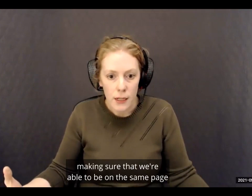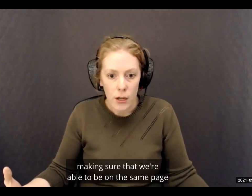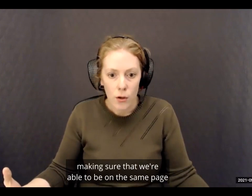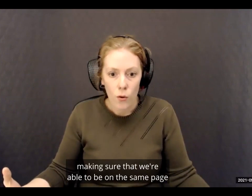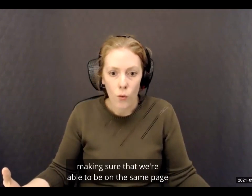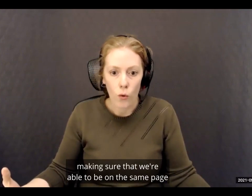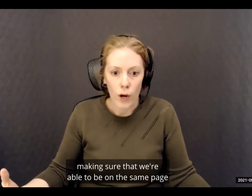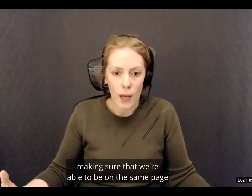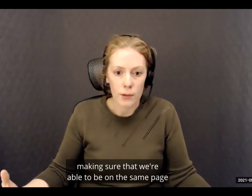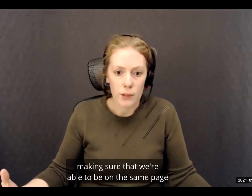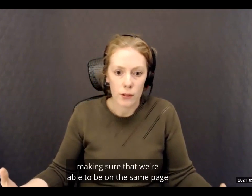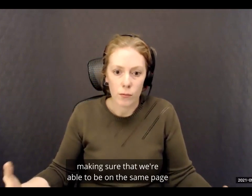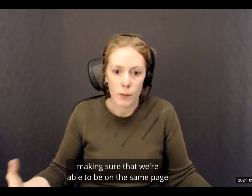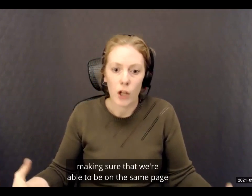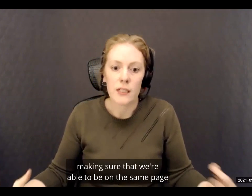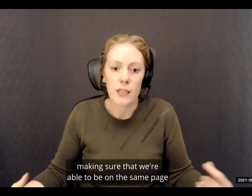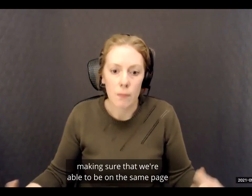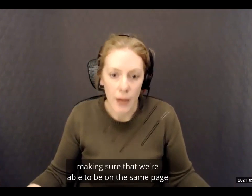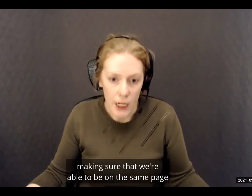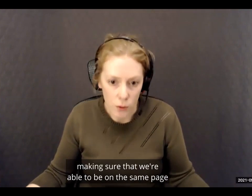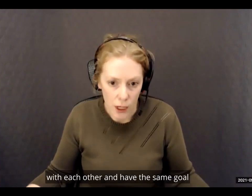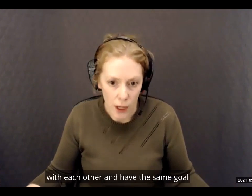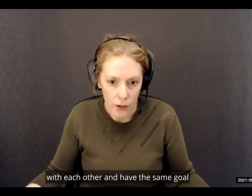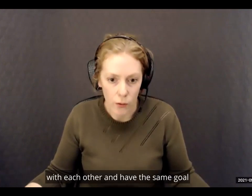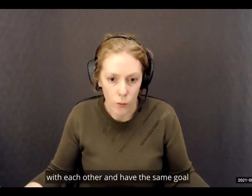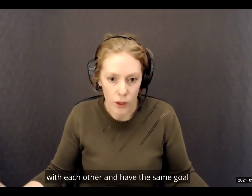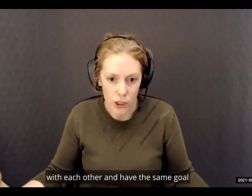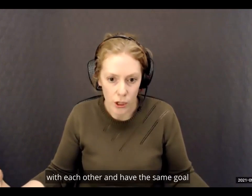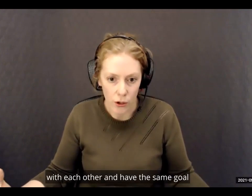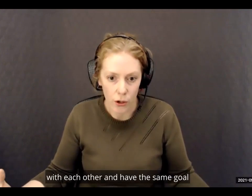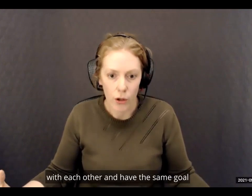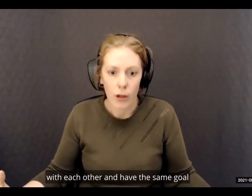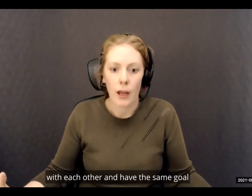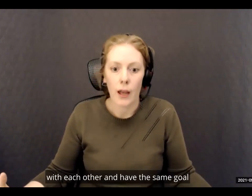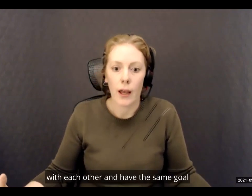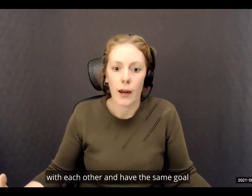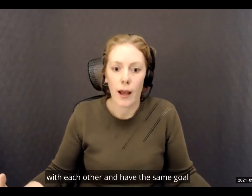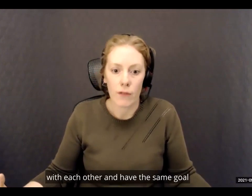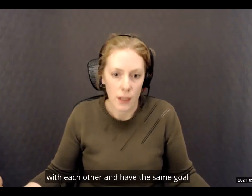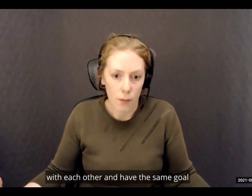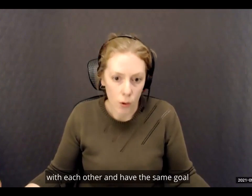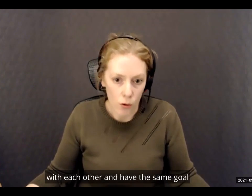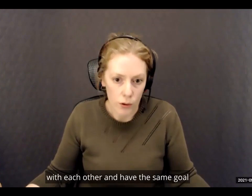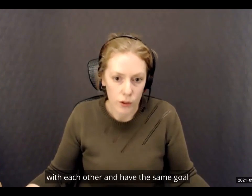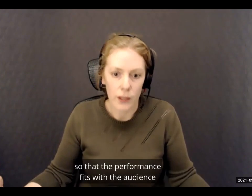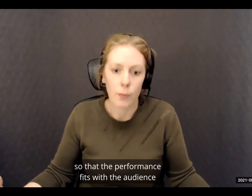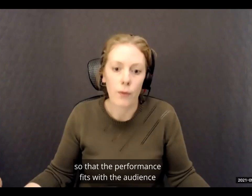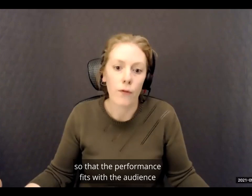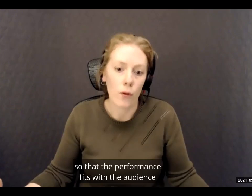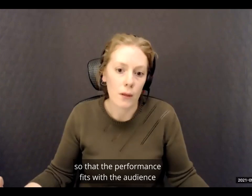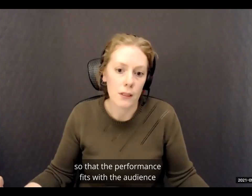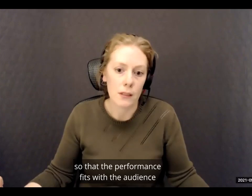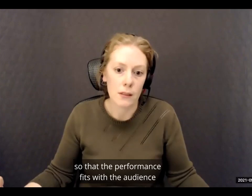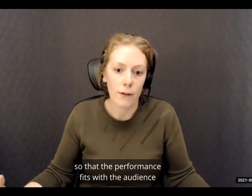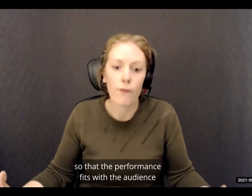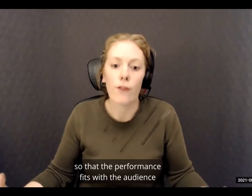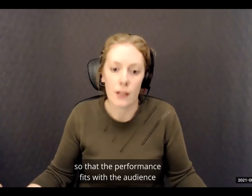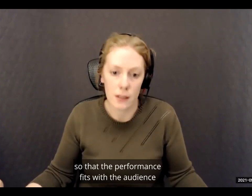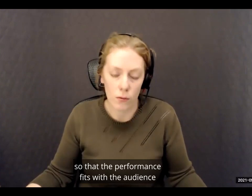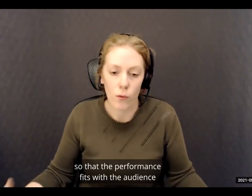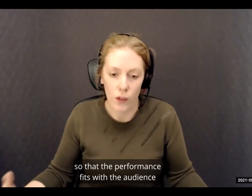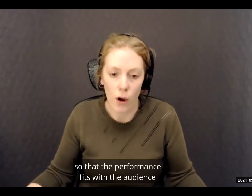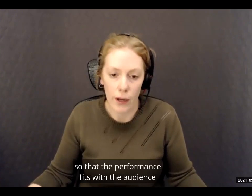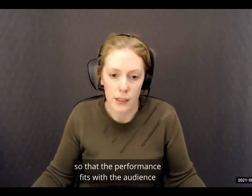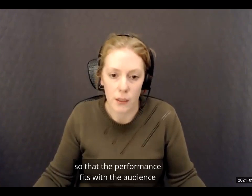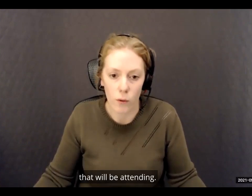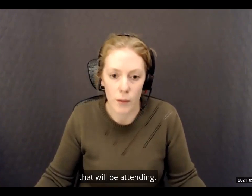that we're able to be on the same page with the other, with each other, and have the same goals, so that the performance